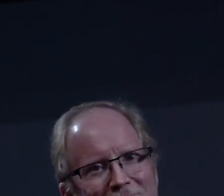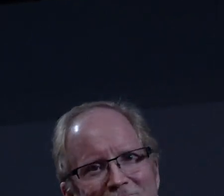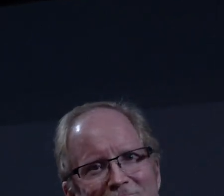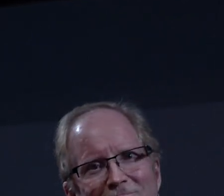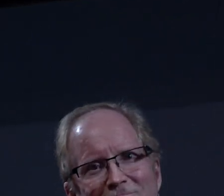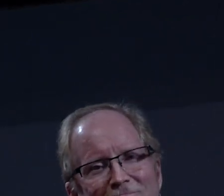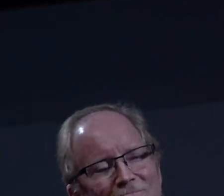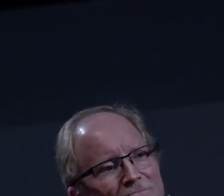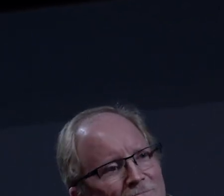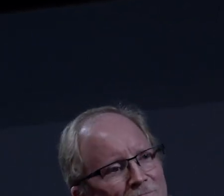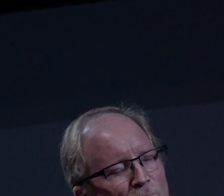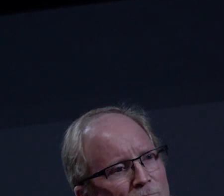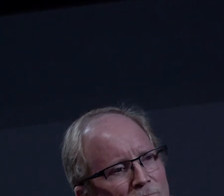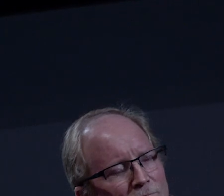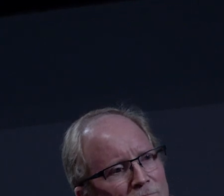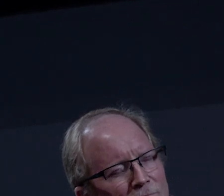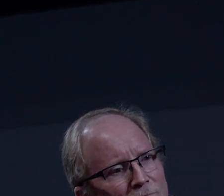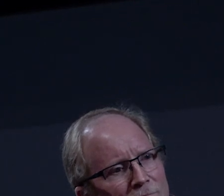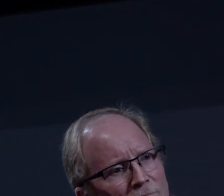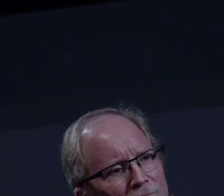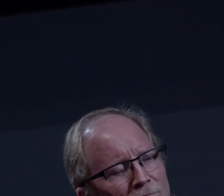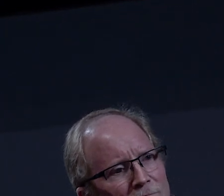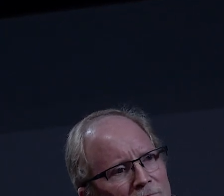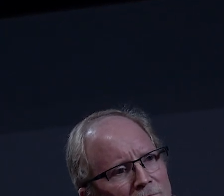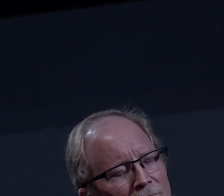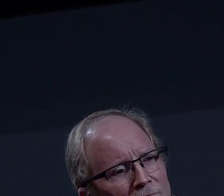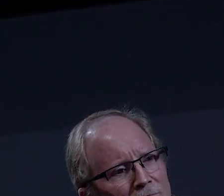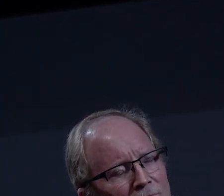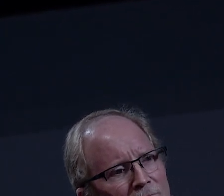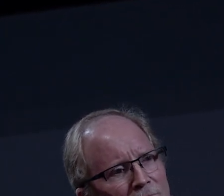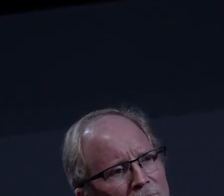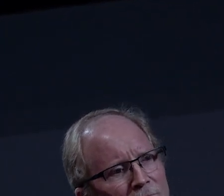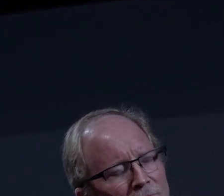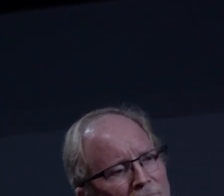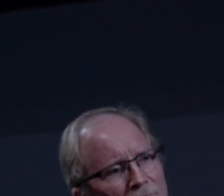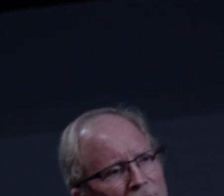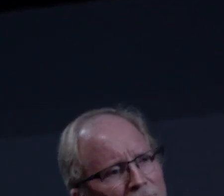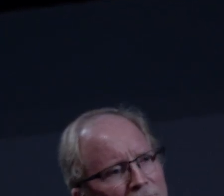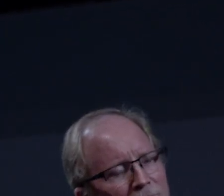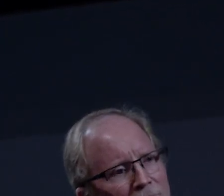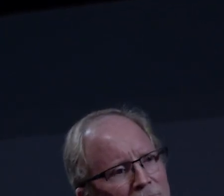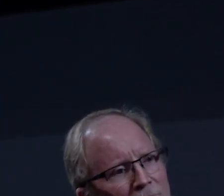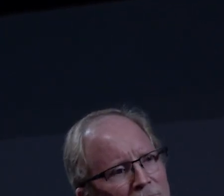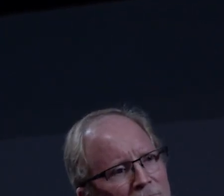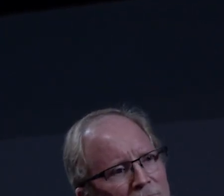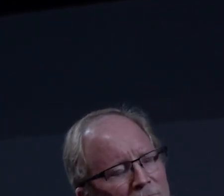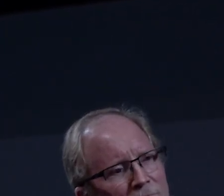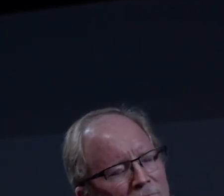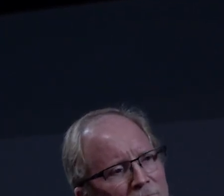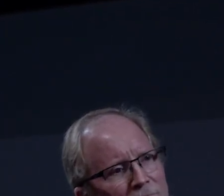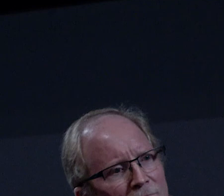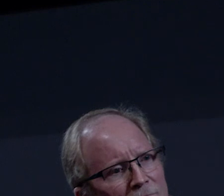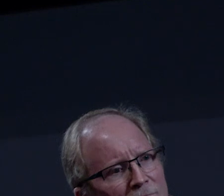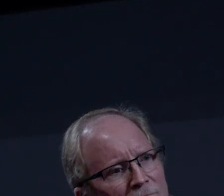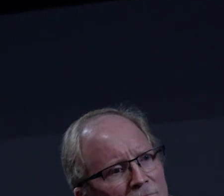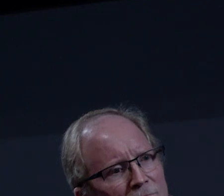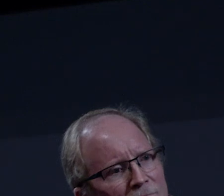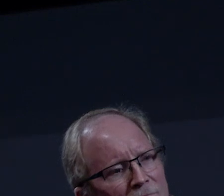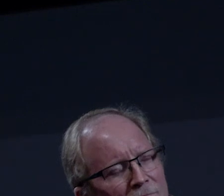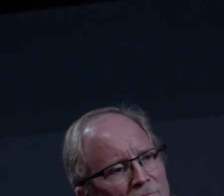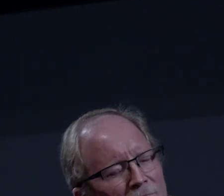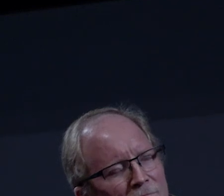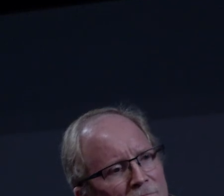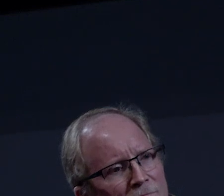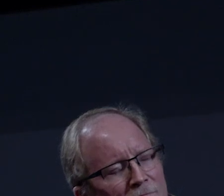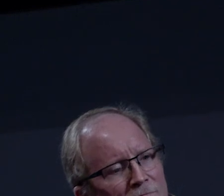look it up. No, this is good. So it is a music video for the Arcade Fire, except it's not a video. This was done